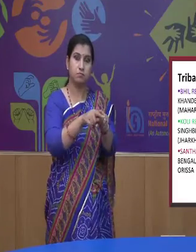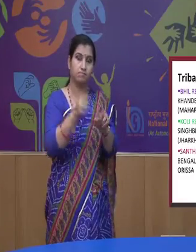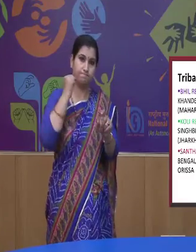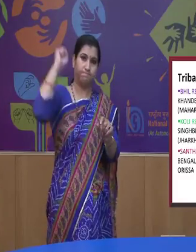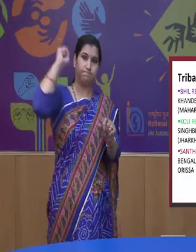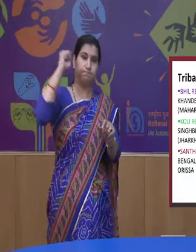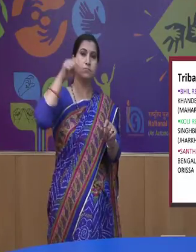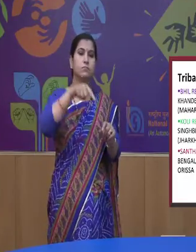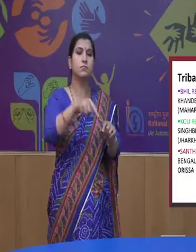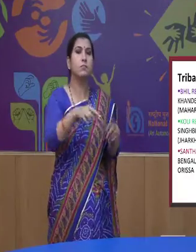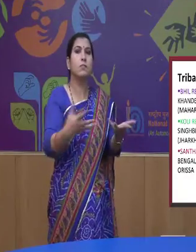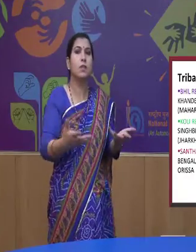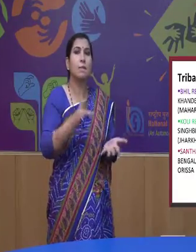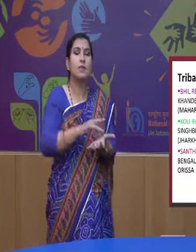Santals were living in Bengal,